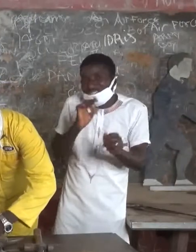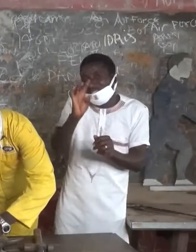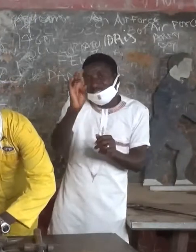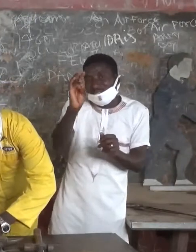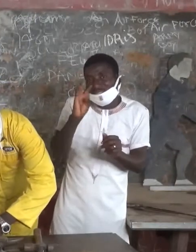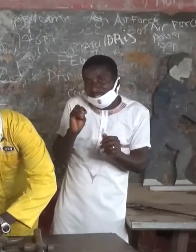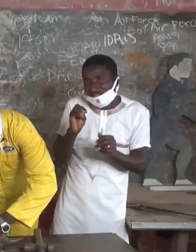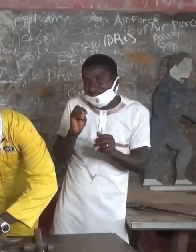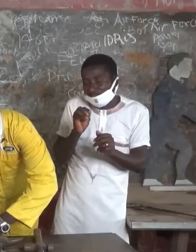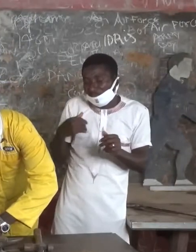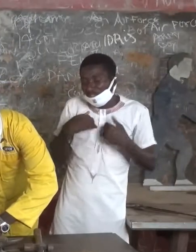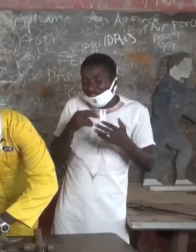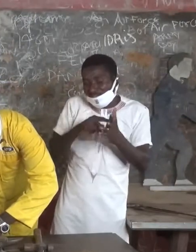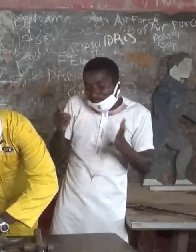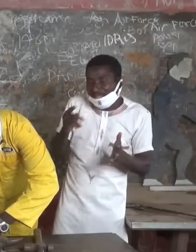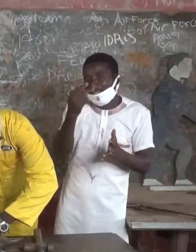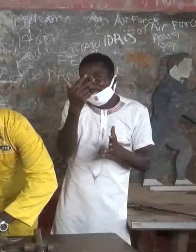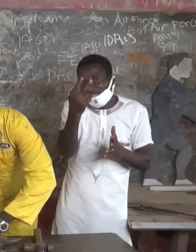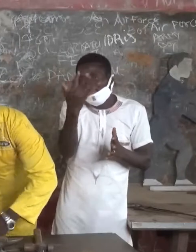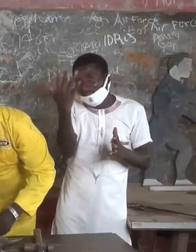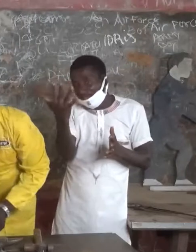70, I have marked